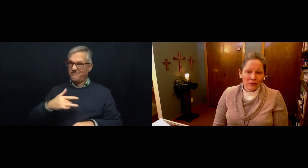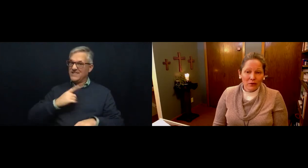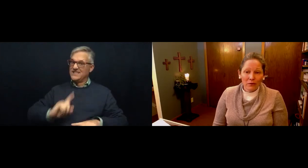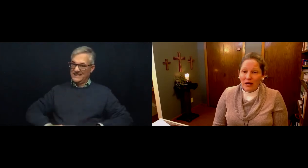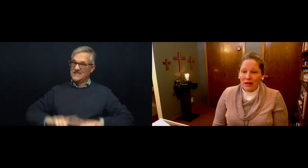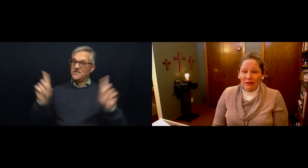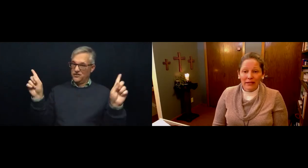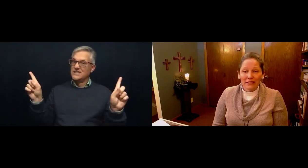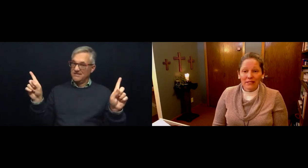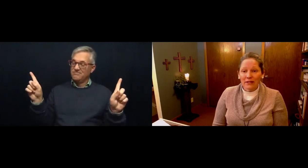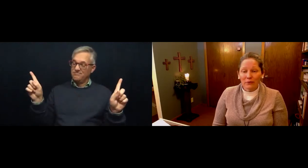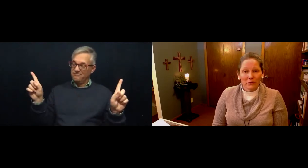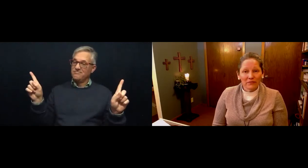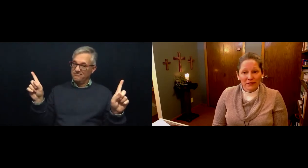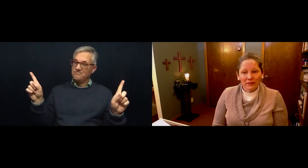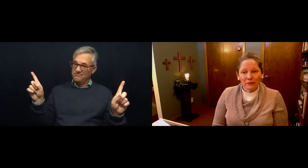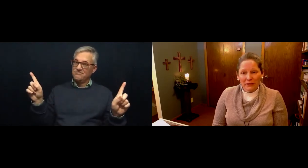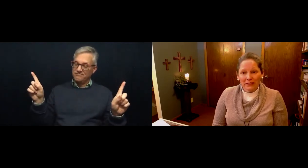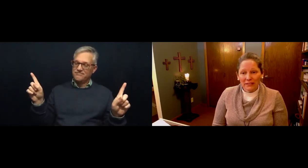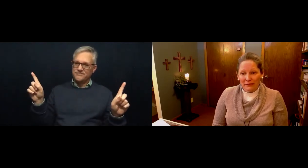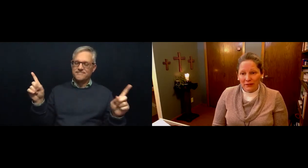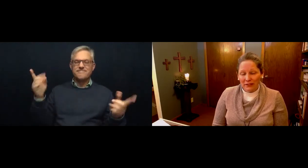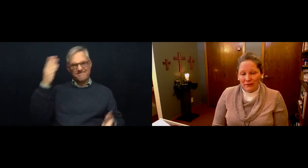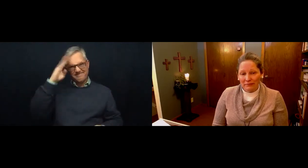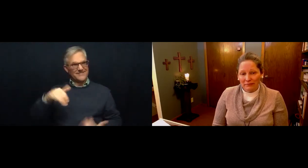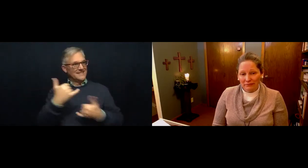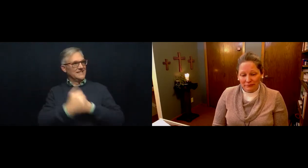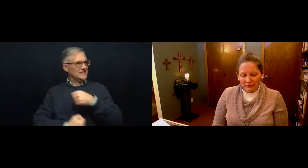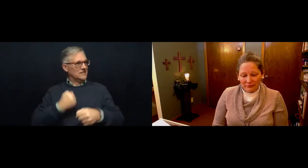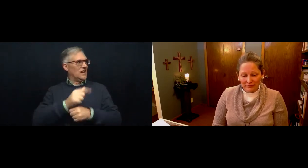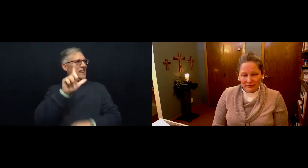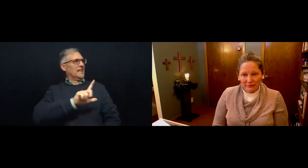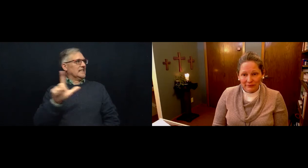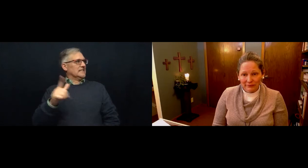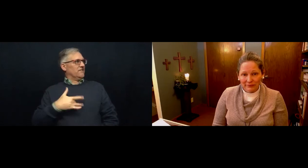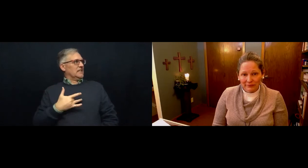We know Lent will feel really different.